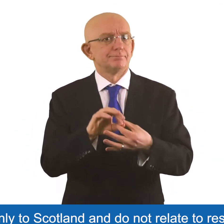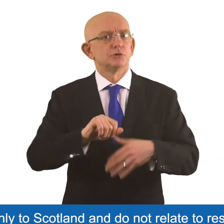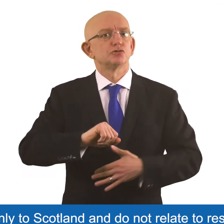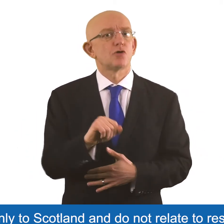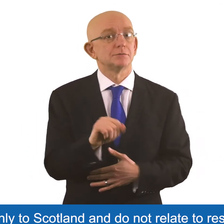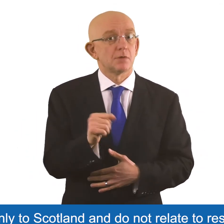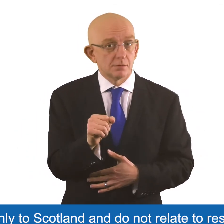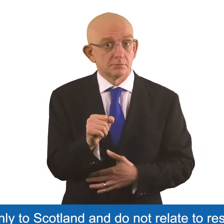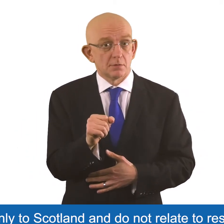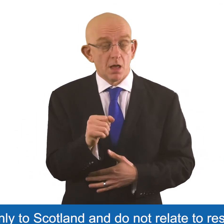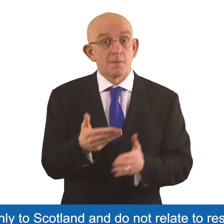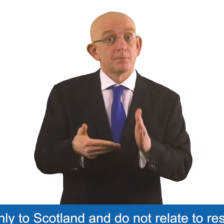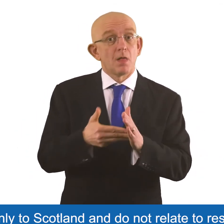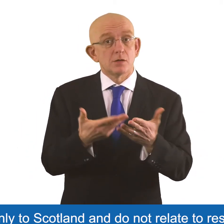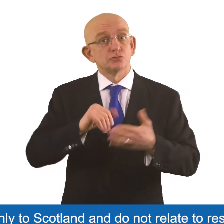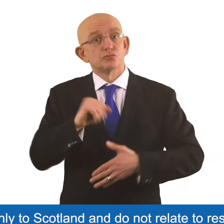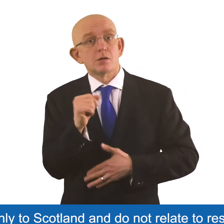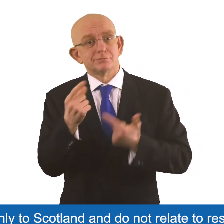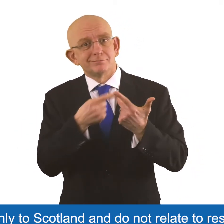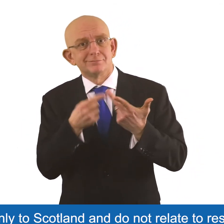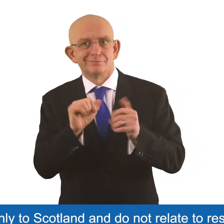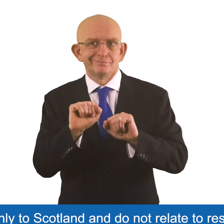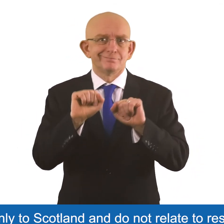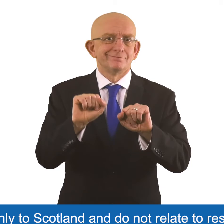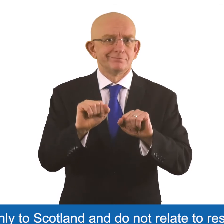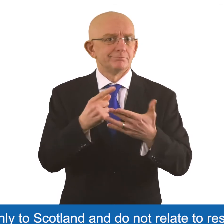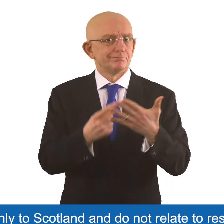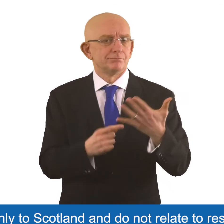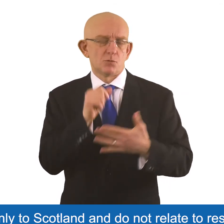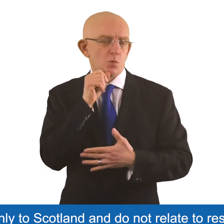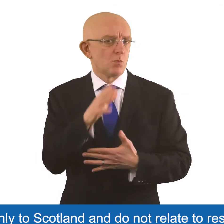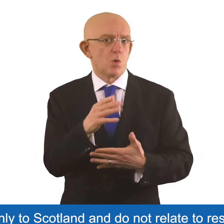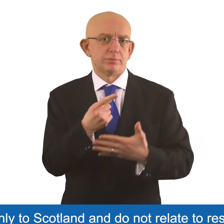which relate only to Scotland and do not relate to reserved matters.